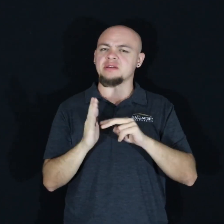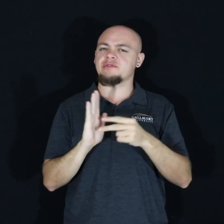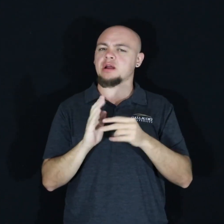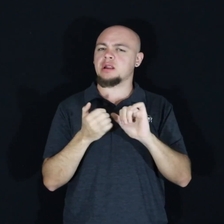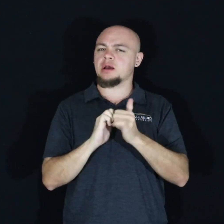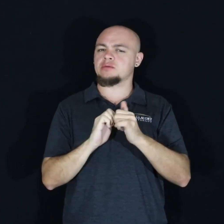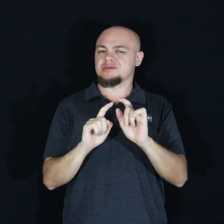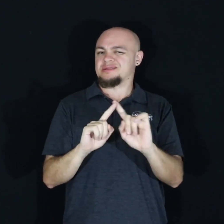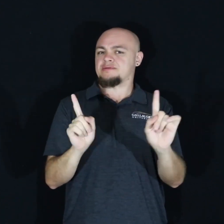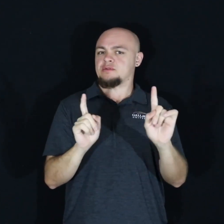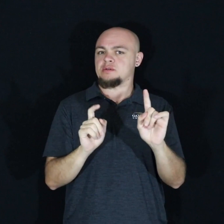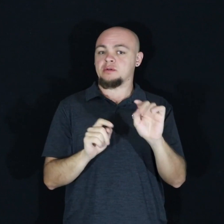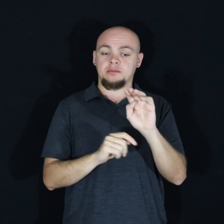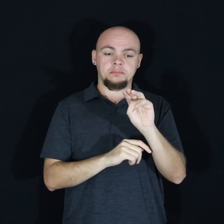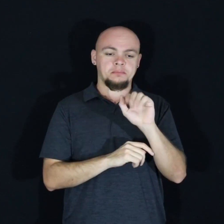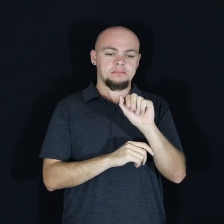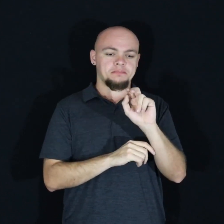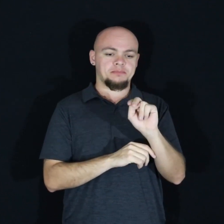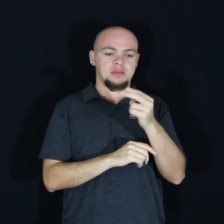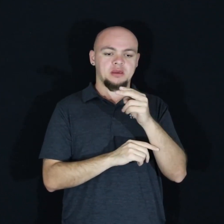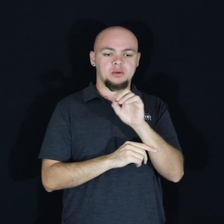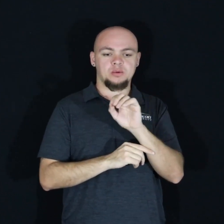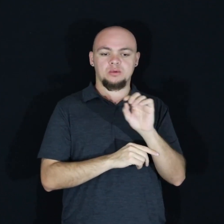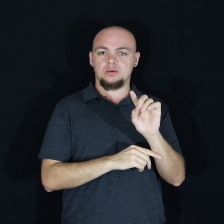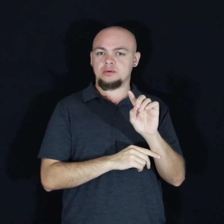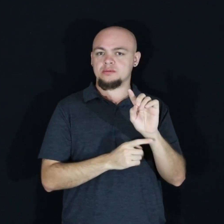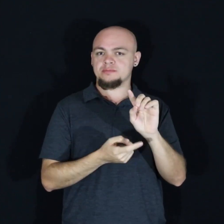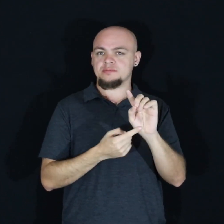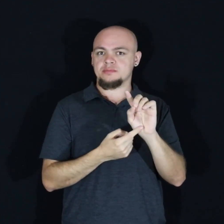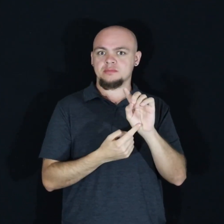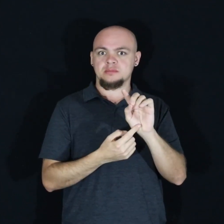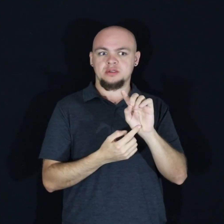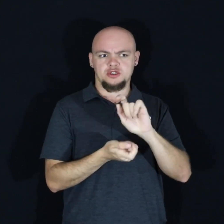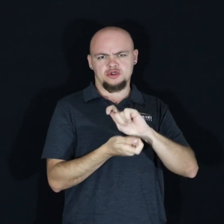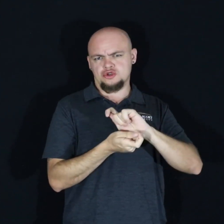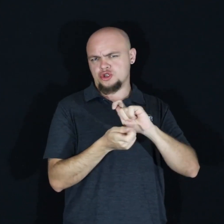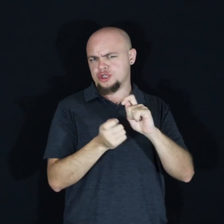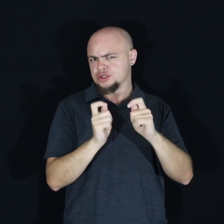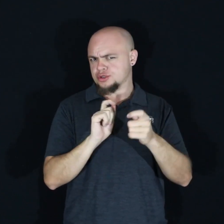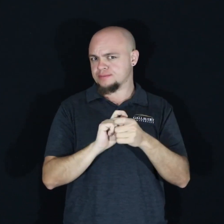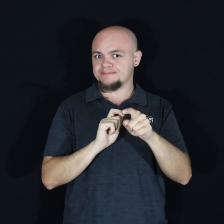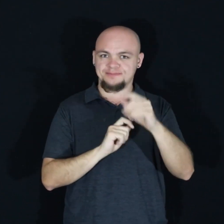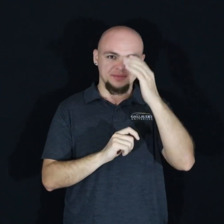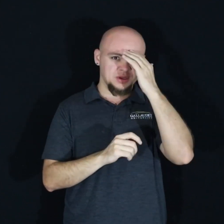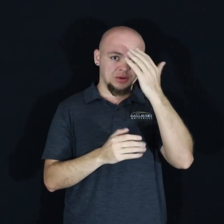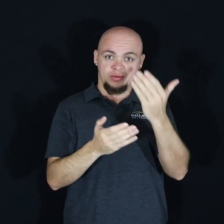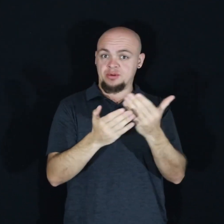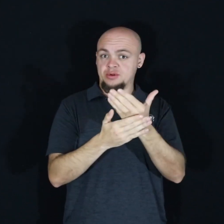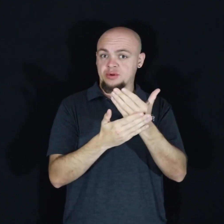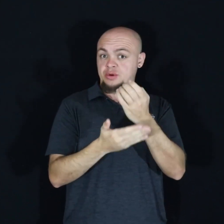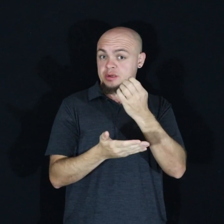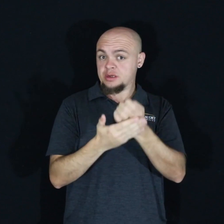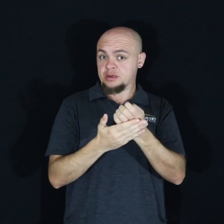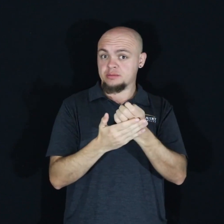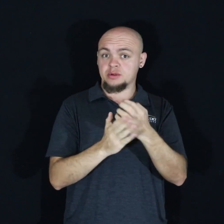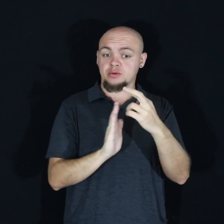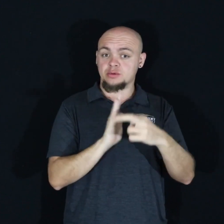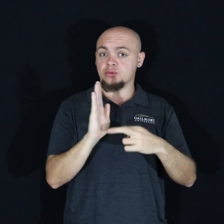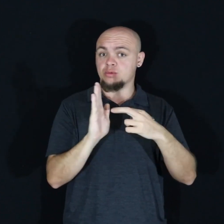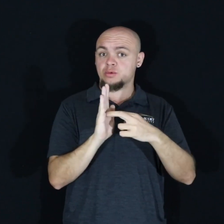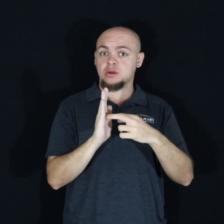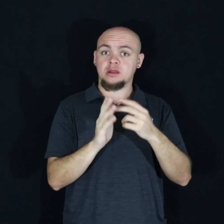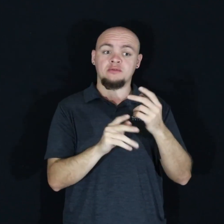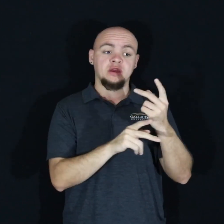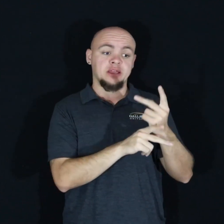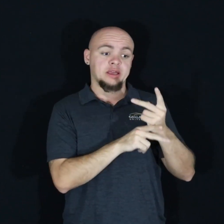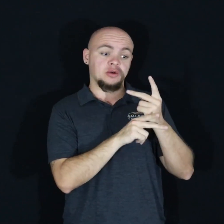the definition of manhood is already turning upside down. I mean, you've read about how the new economy is changing the roles of